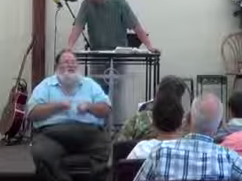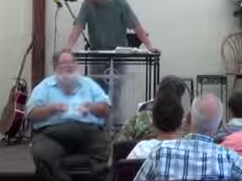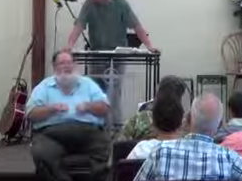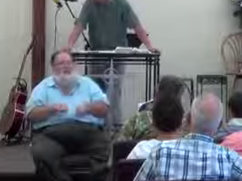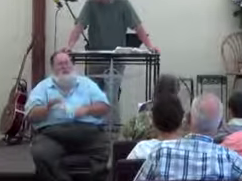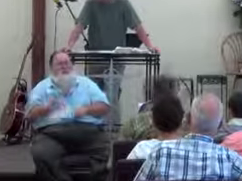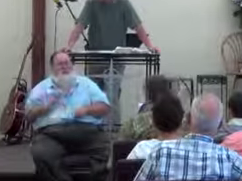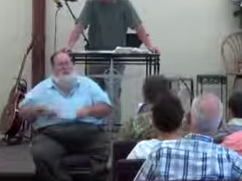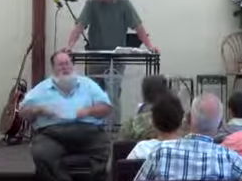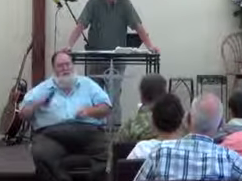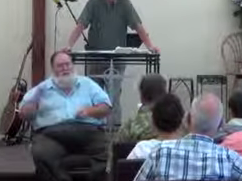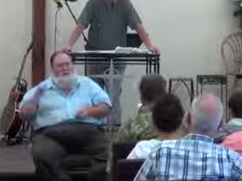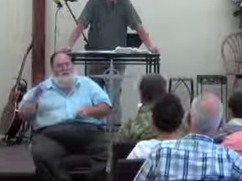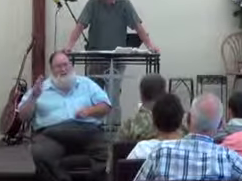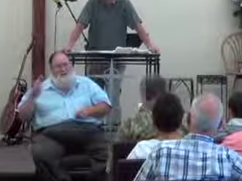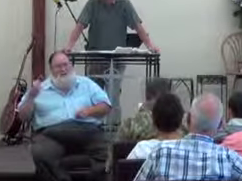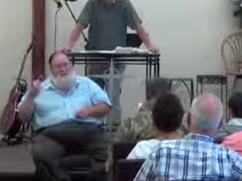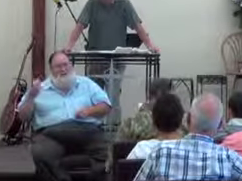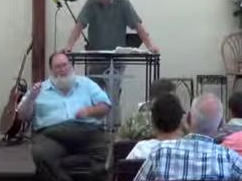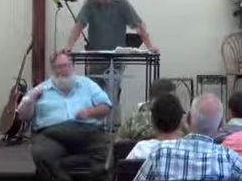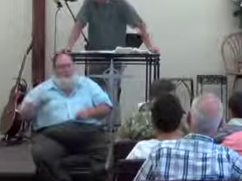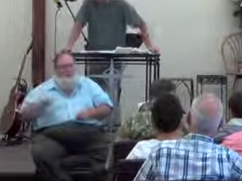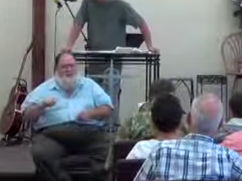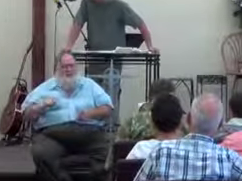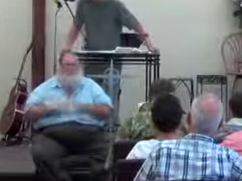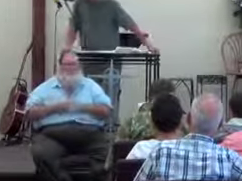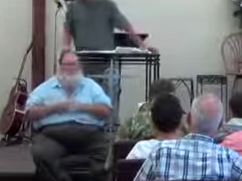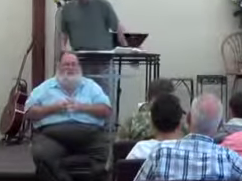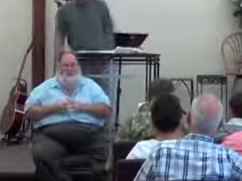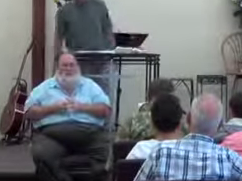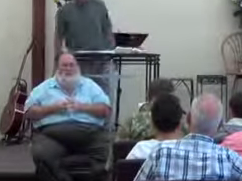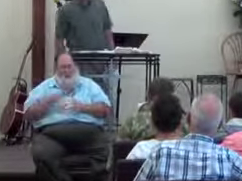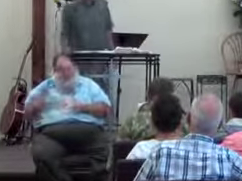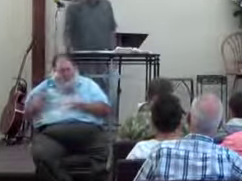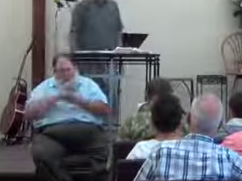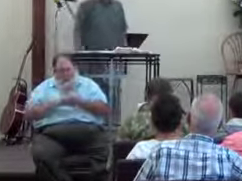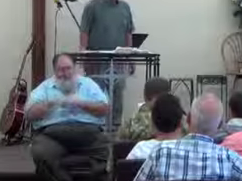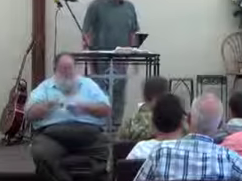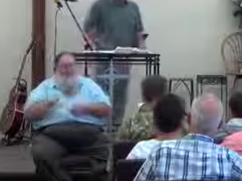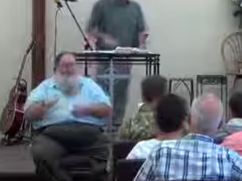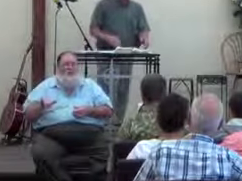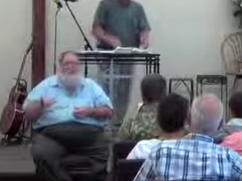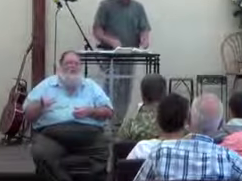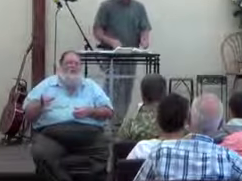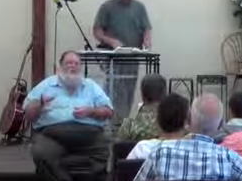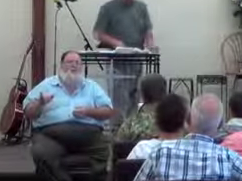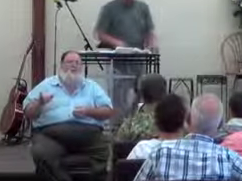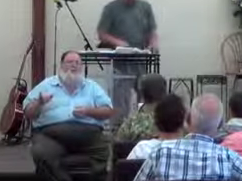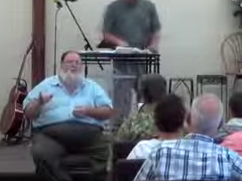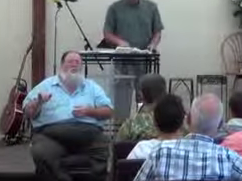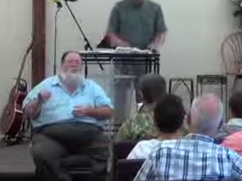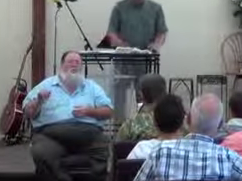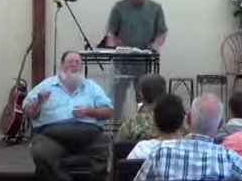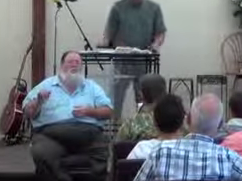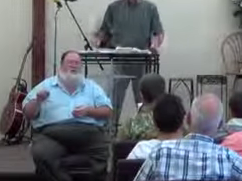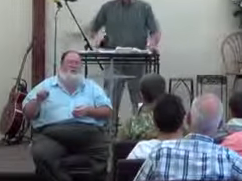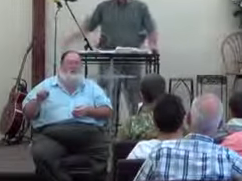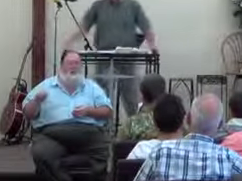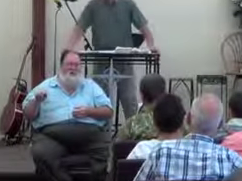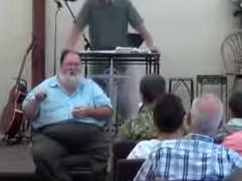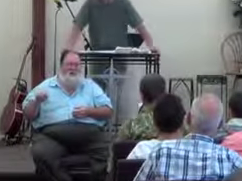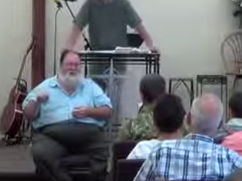believing the press. He started believing the fact that he was king and he was a pretty powerful dude. And he started believing the fact that maybe it was